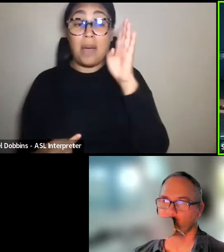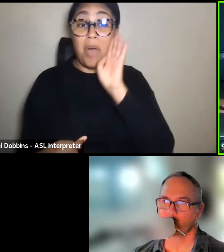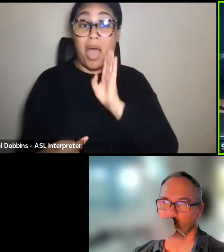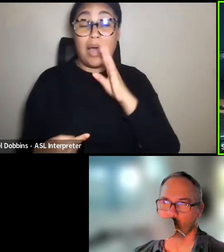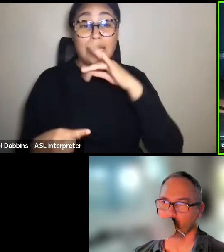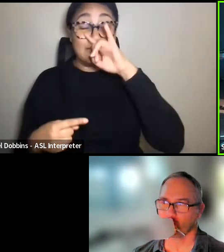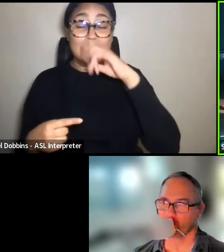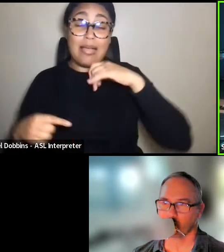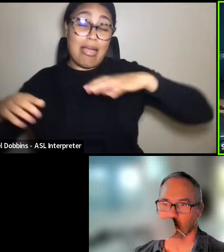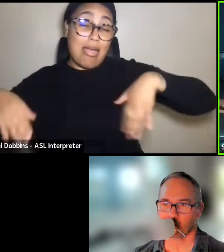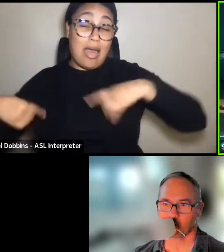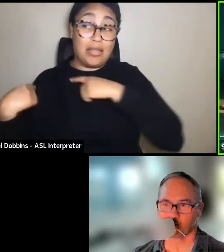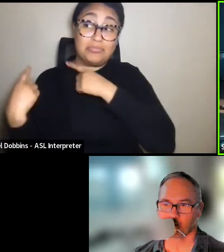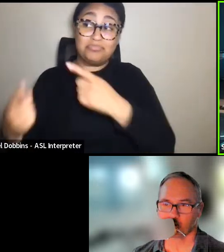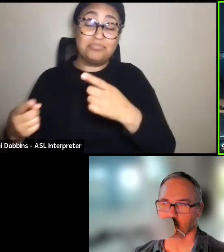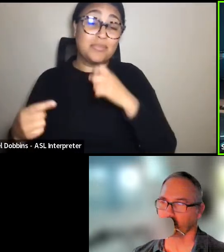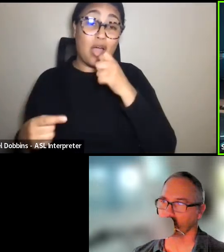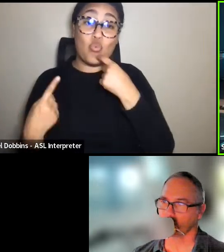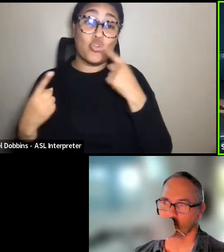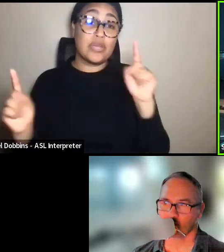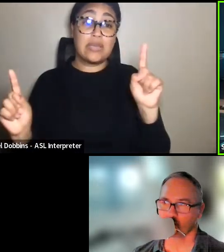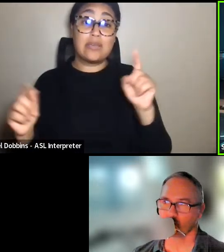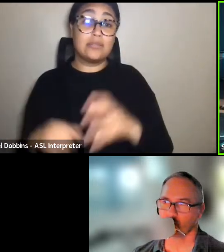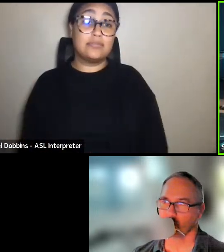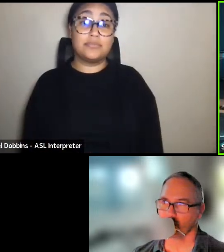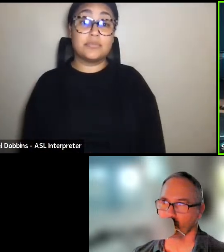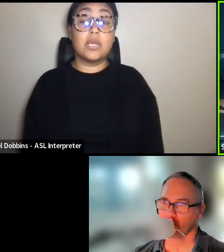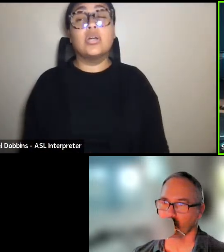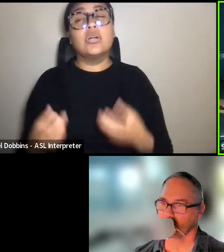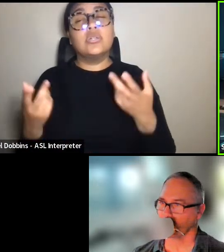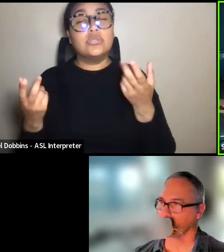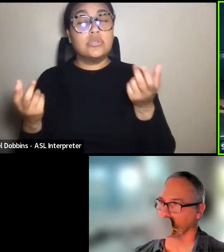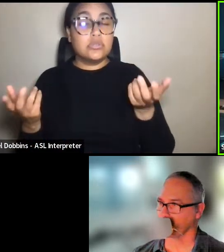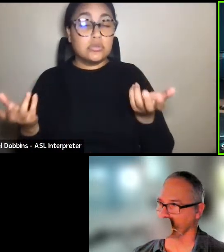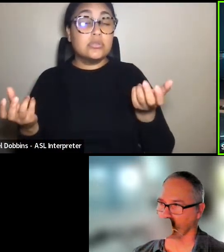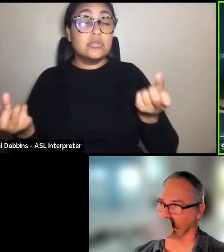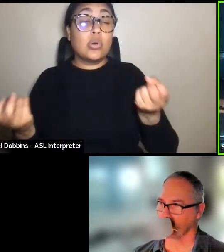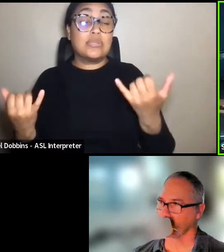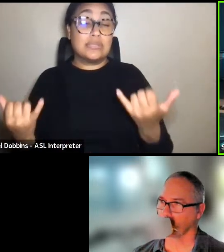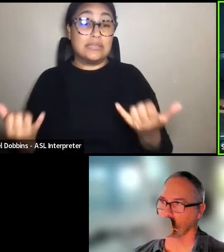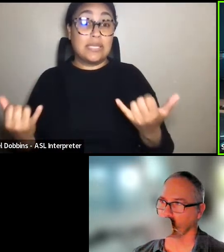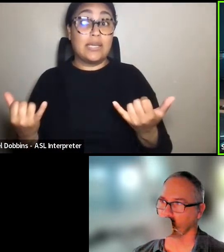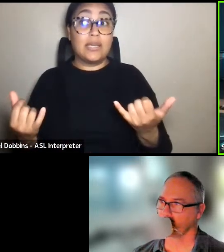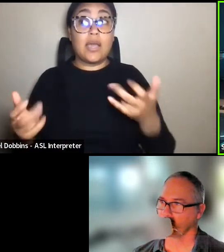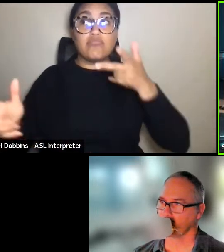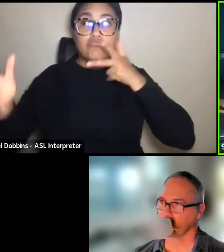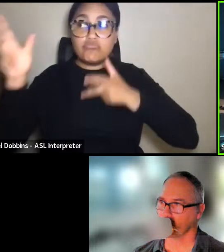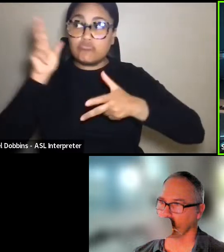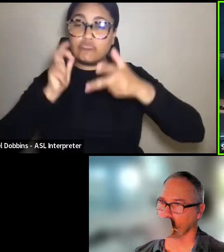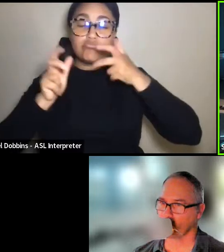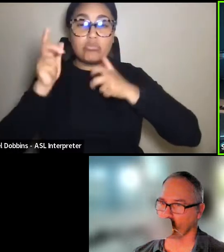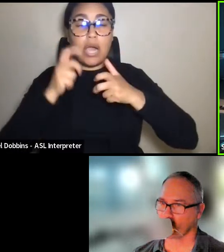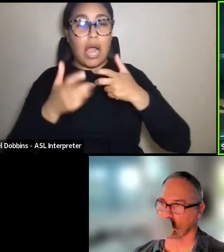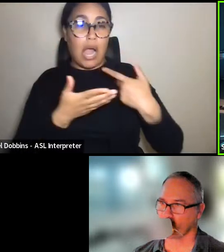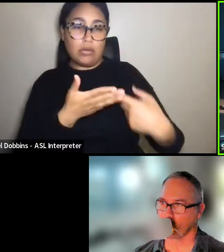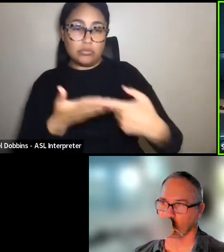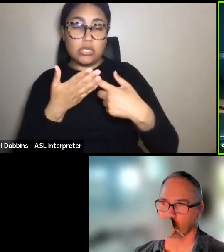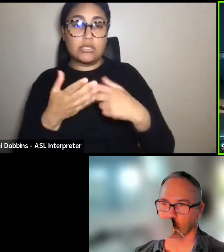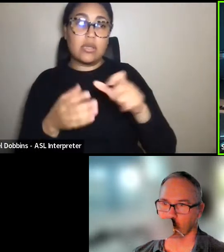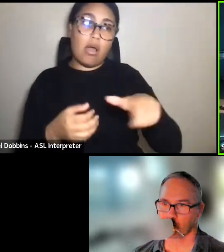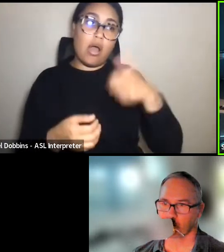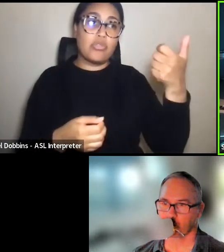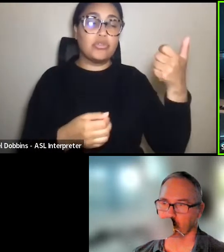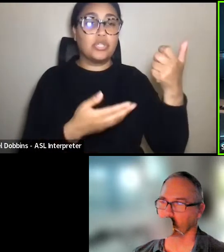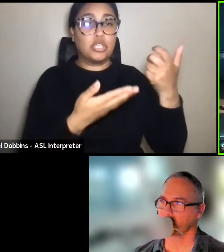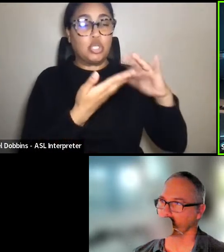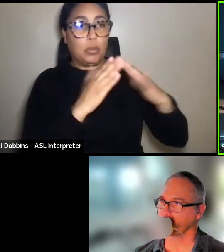opportunity. So I think that what I'm hearing today, and what as I engage with people about this, it's